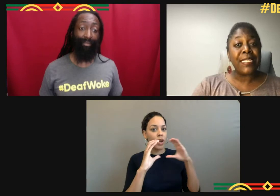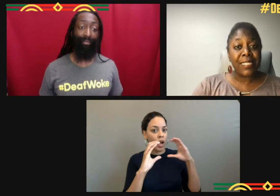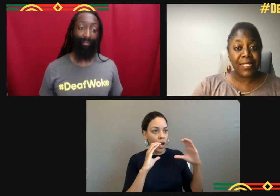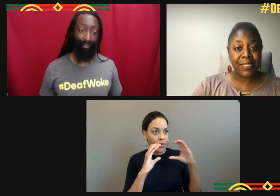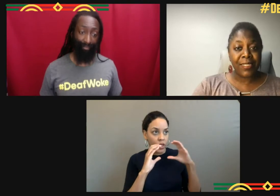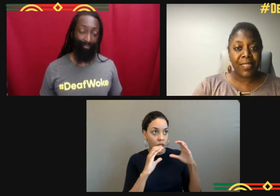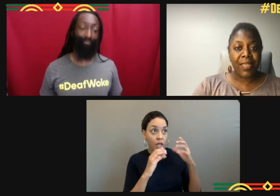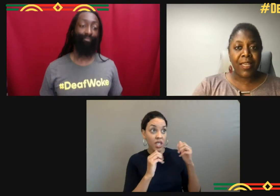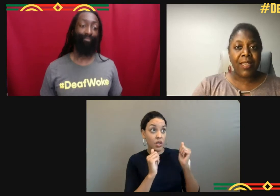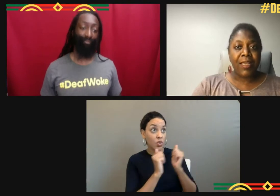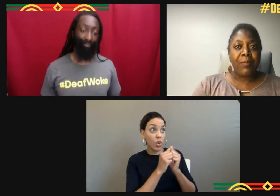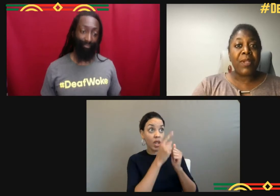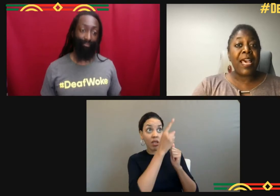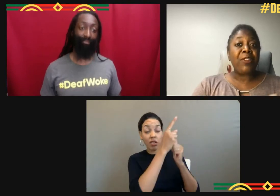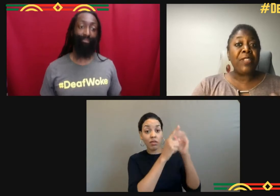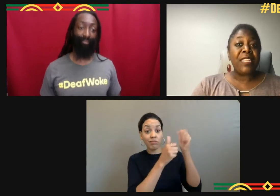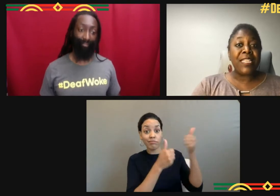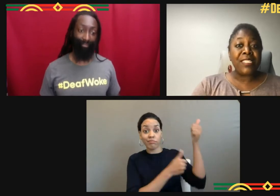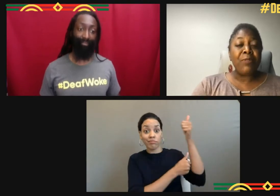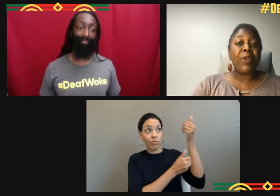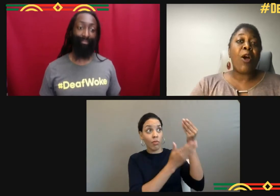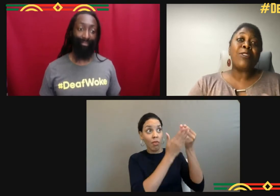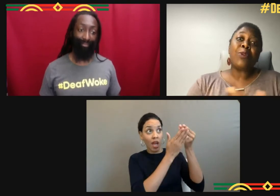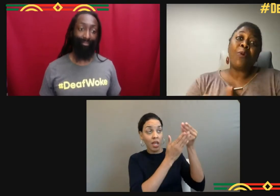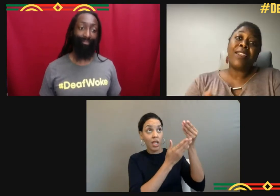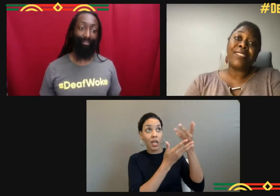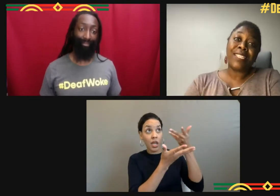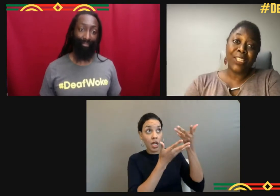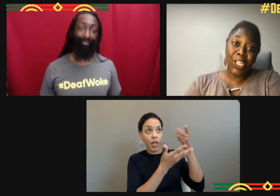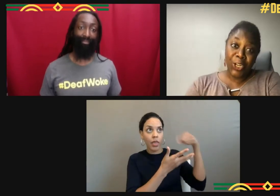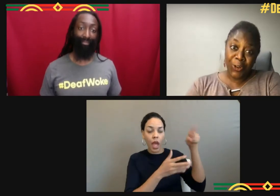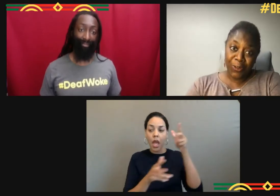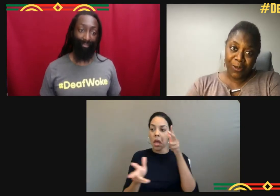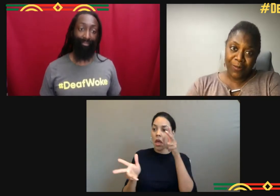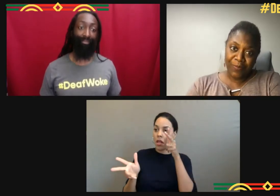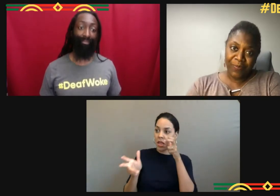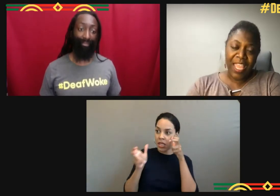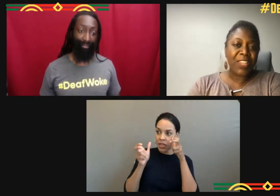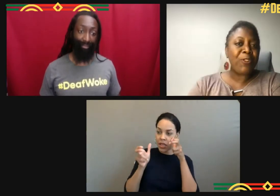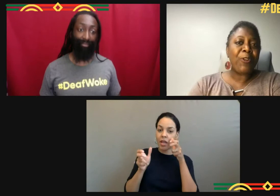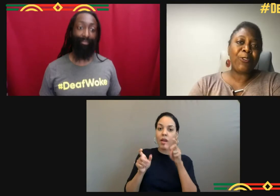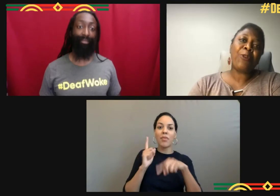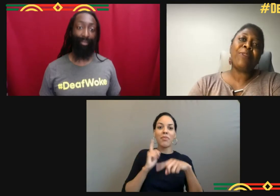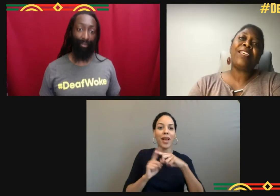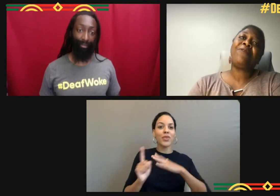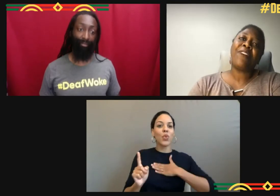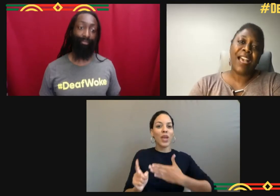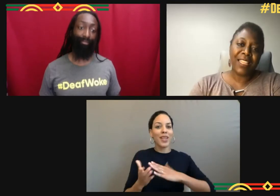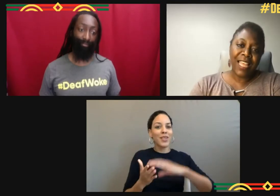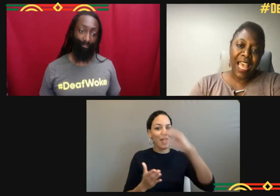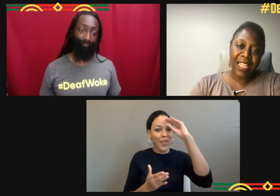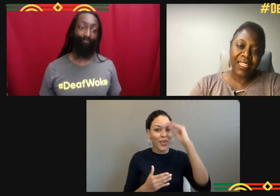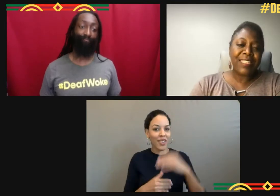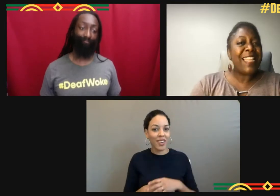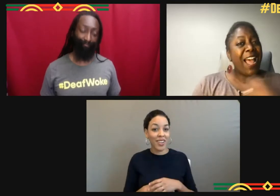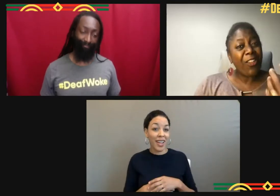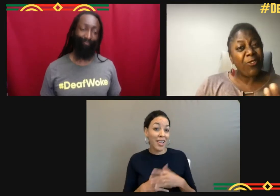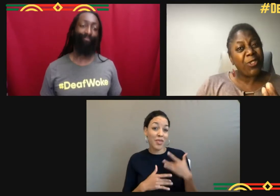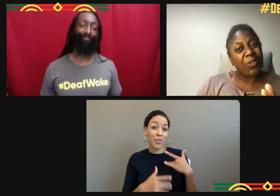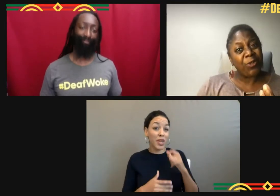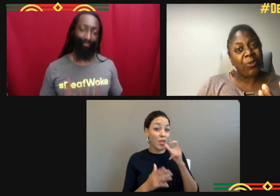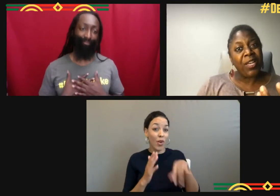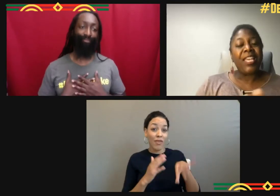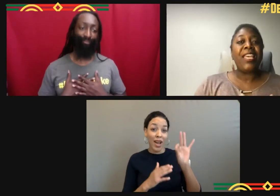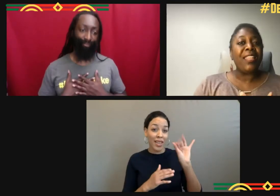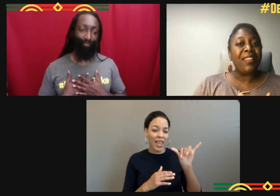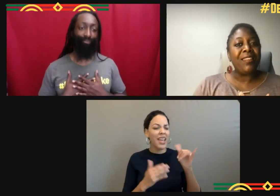who listened, but not only listened, but also wanted to learn. And you don't normally find that. Now you